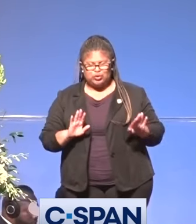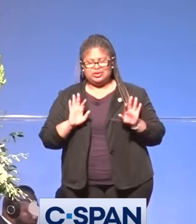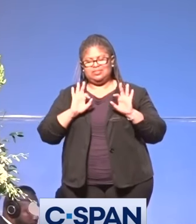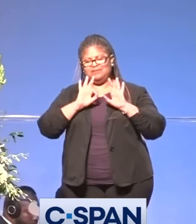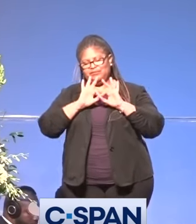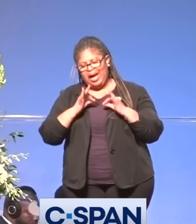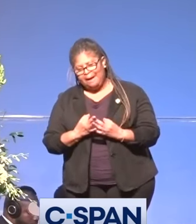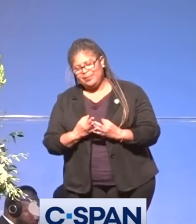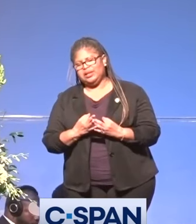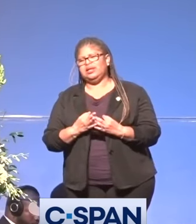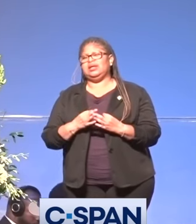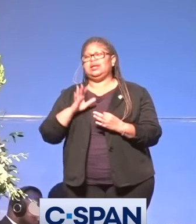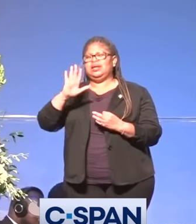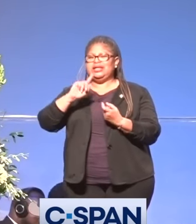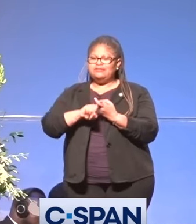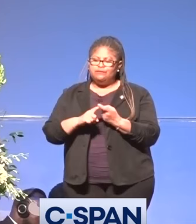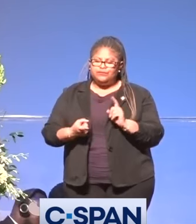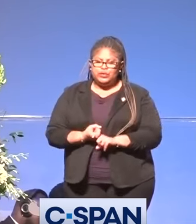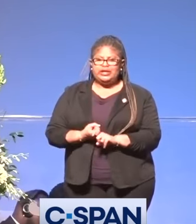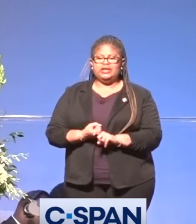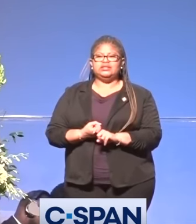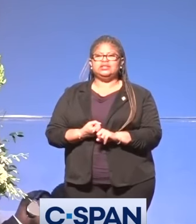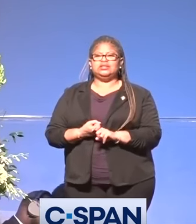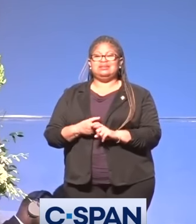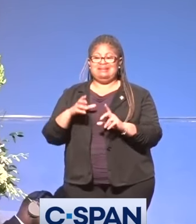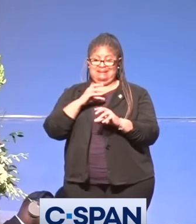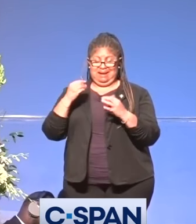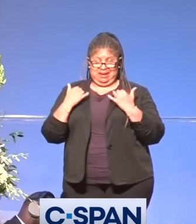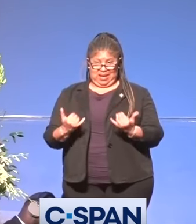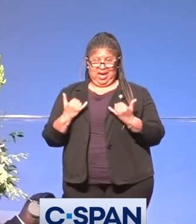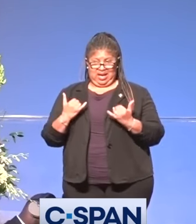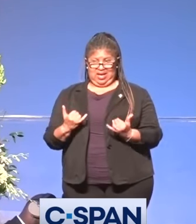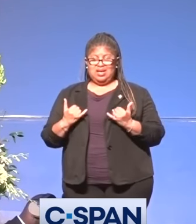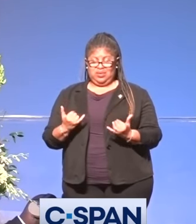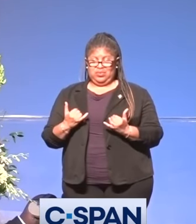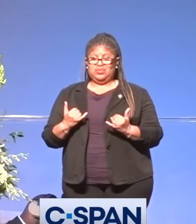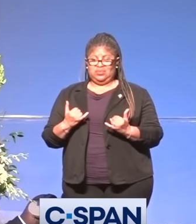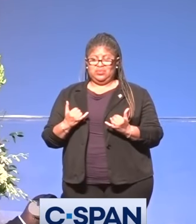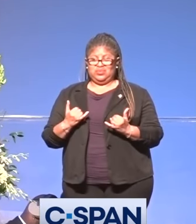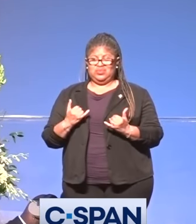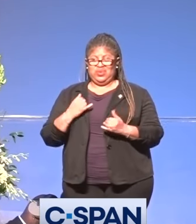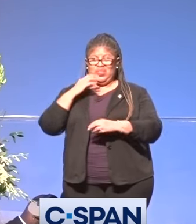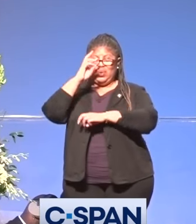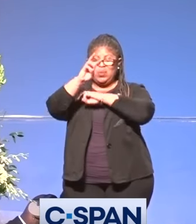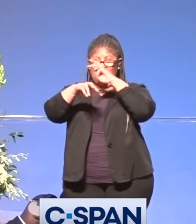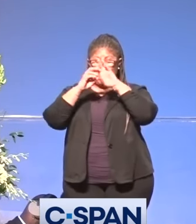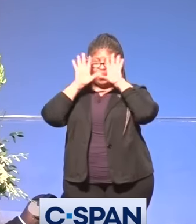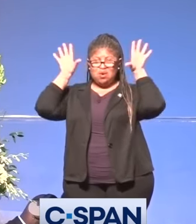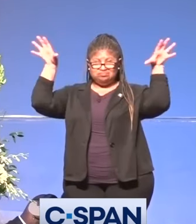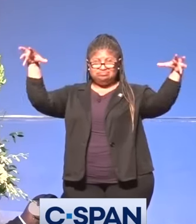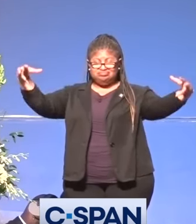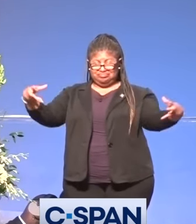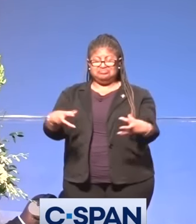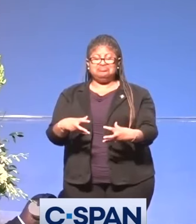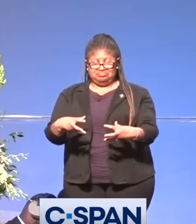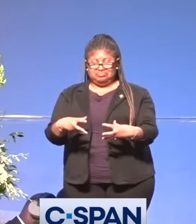family, his friends, and now the world.